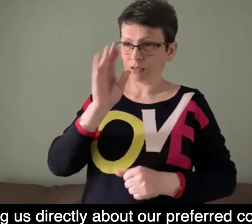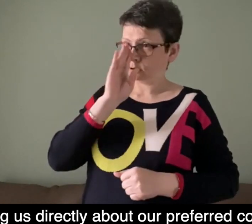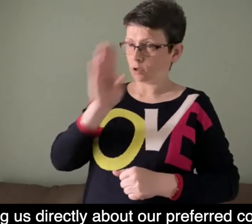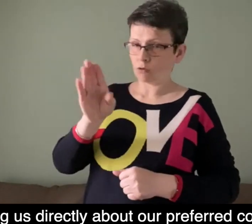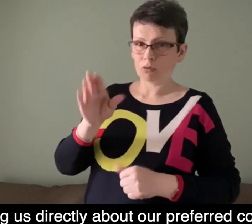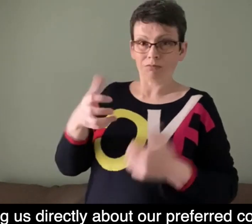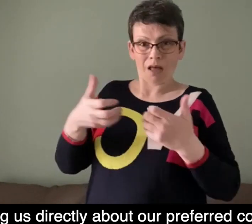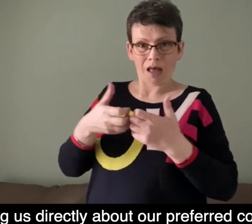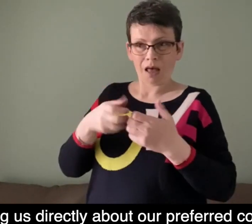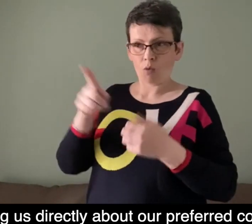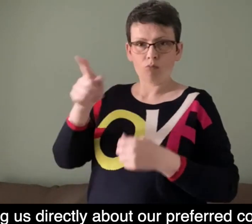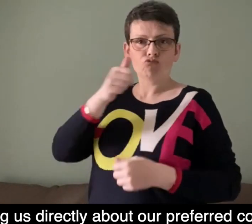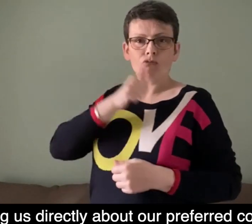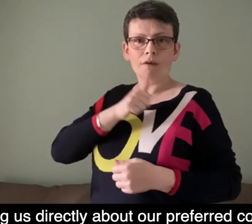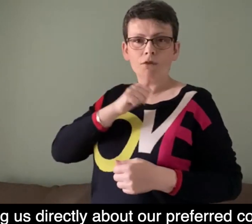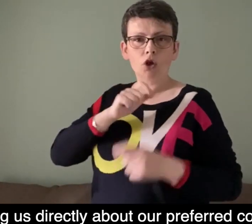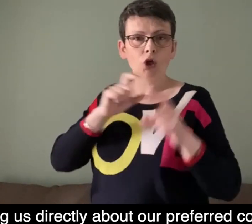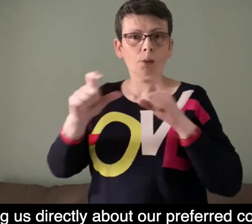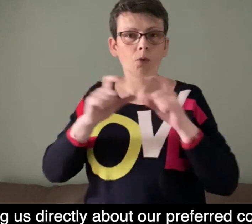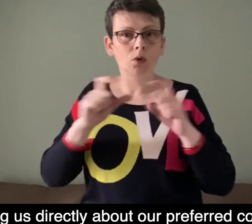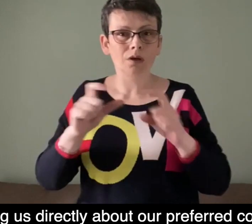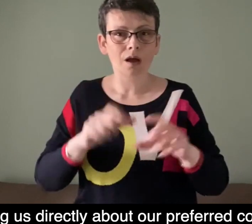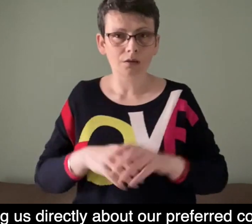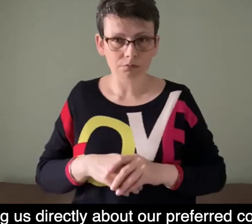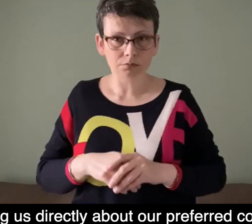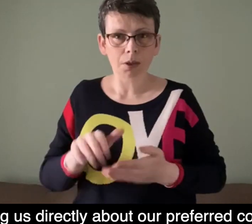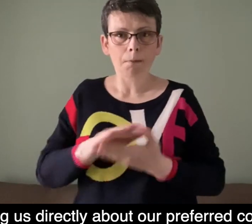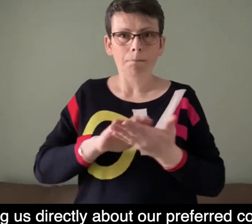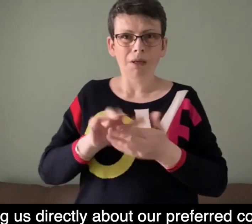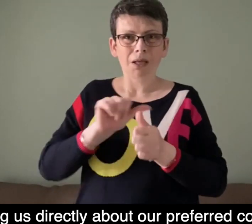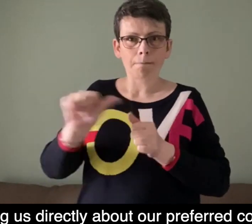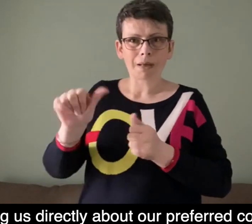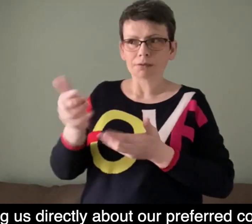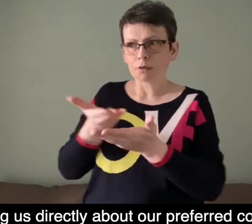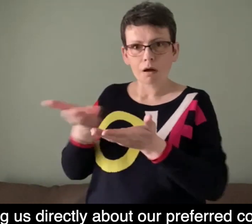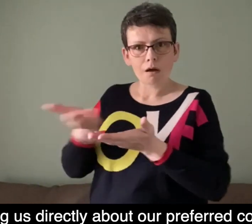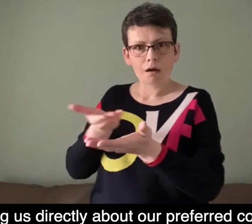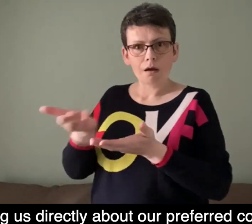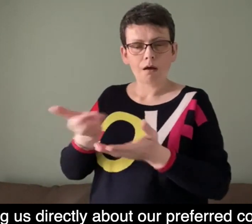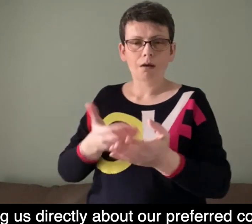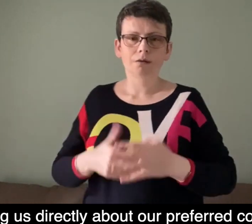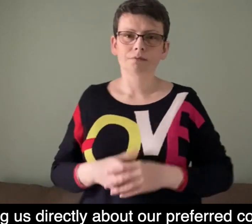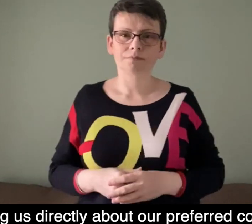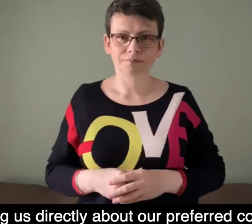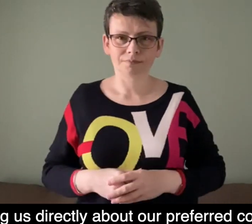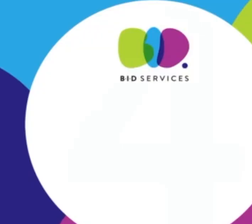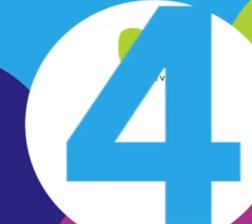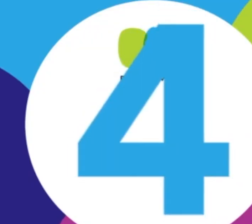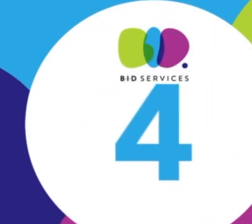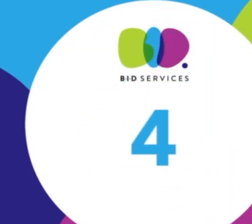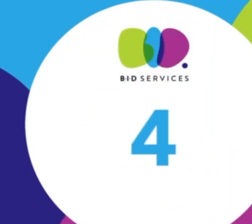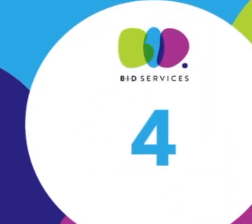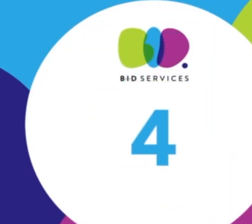Asking us directly about our preferred method of communication ensures a much smoother conversation.